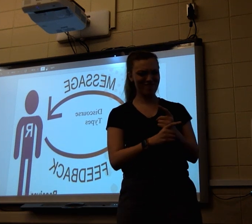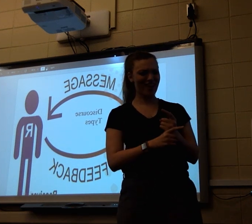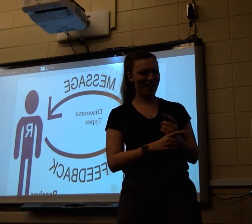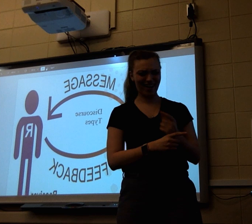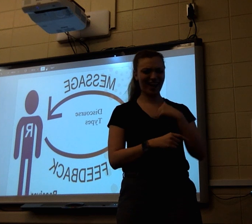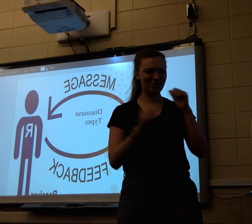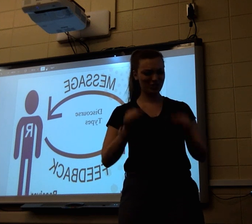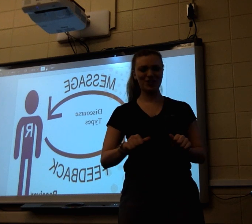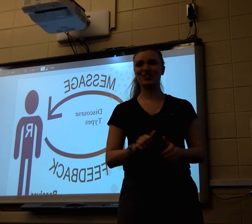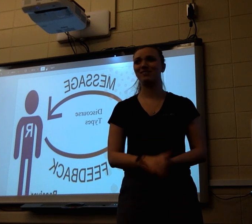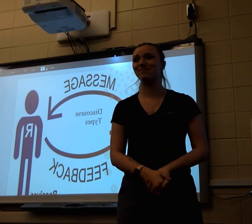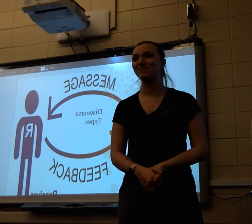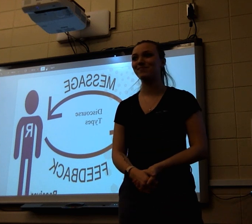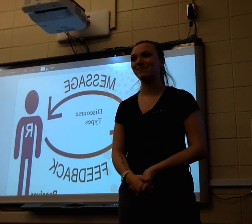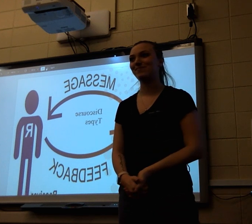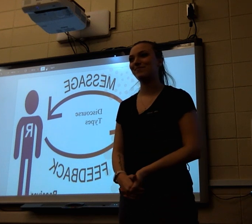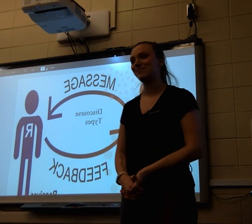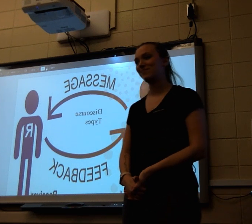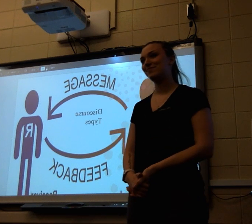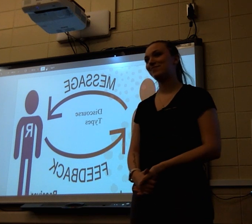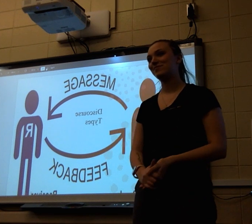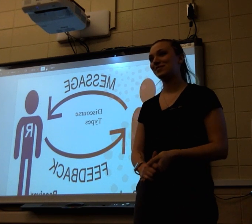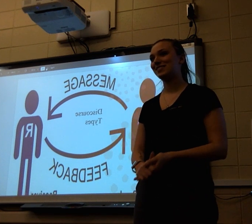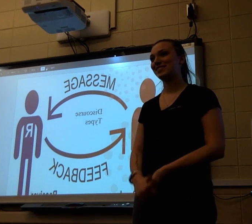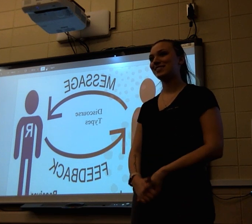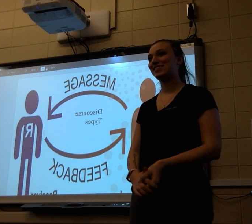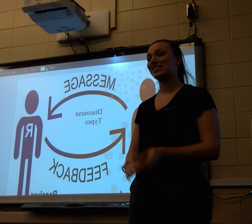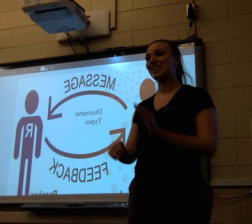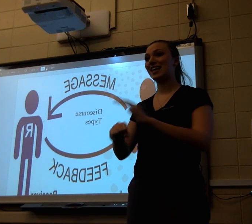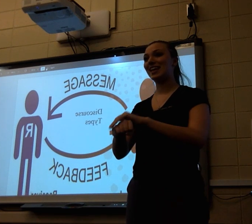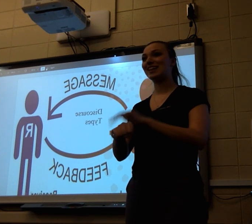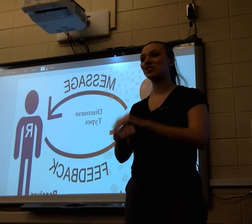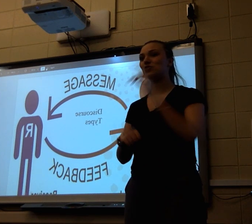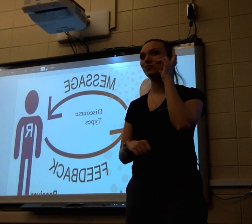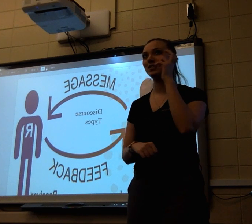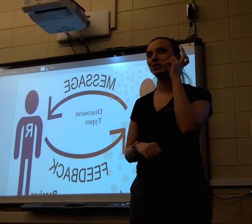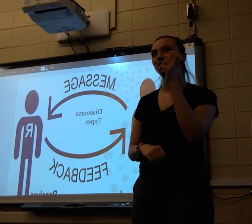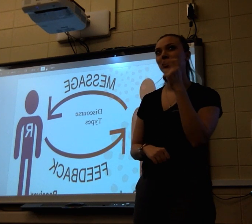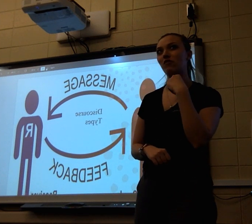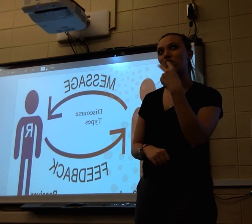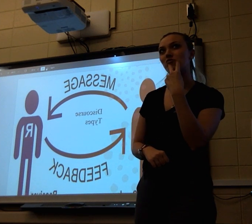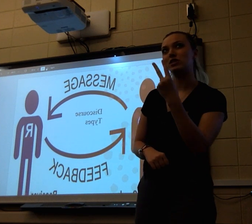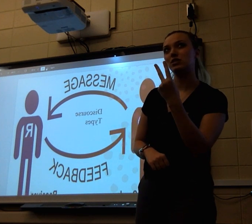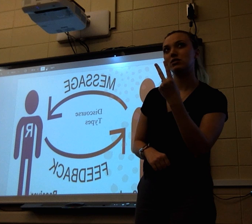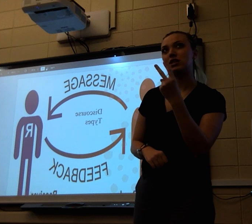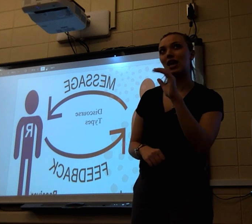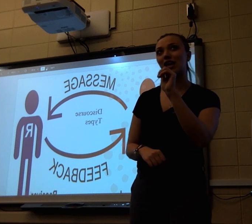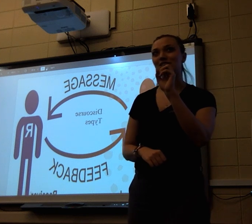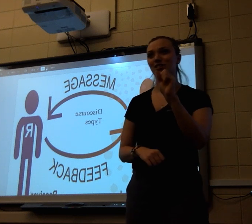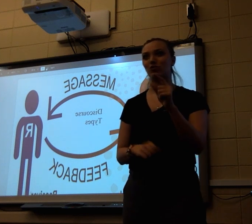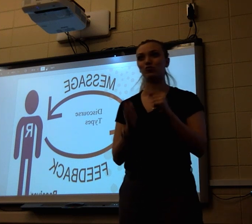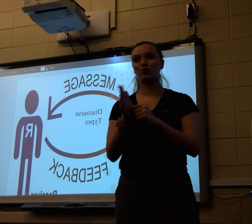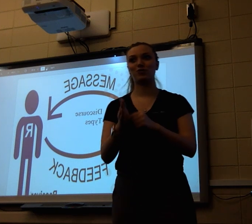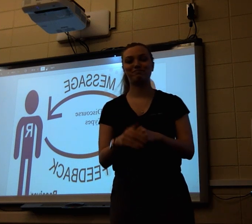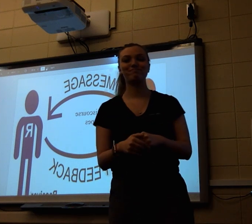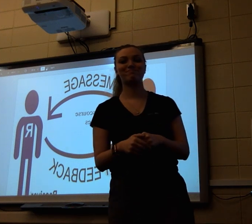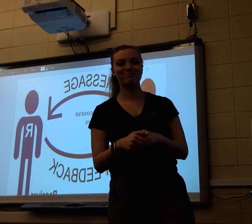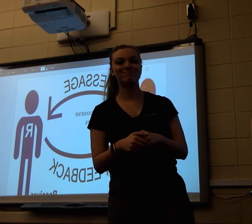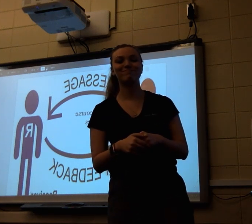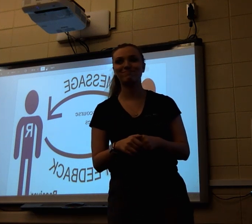in English, okay? That needs to come through. That kind of stuff. So that's why understanding discourse types is one thing that